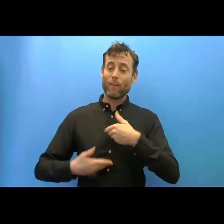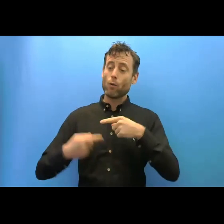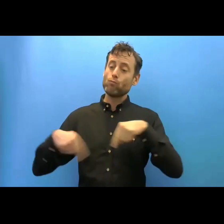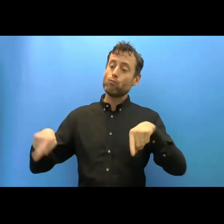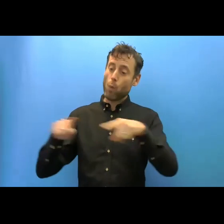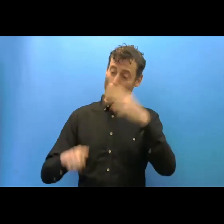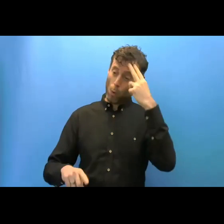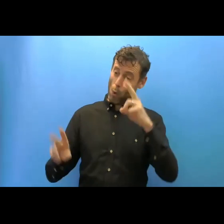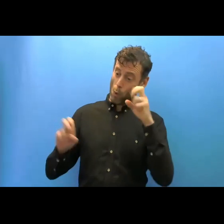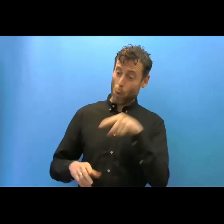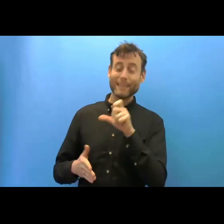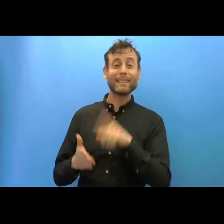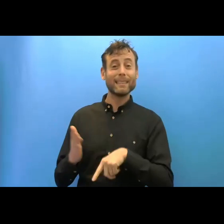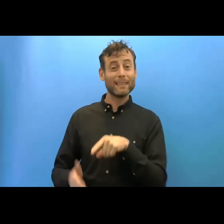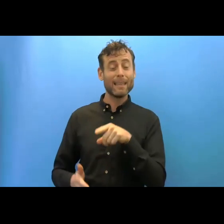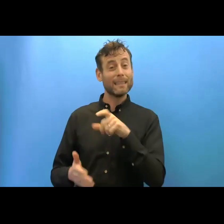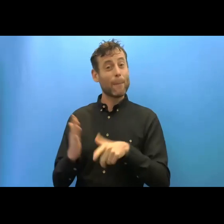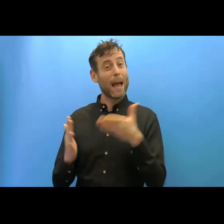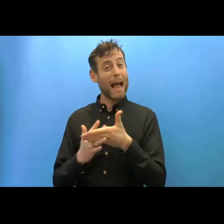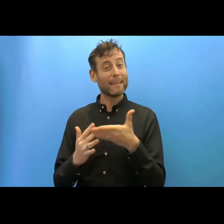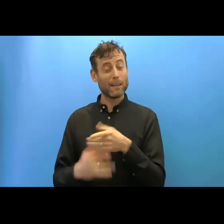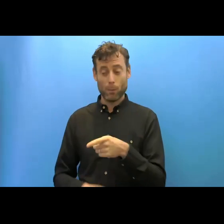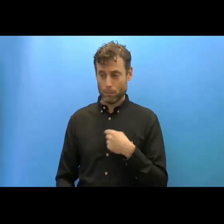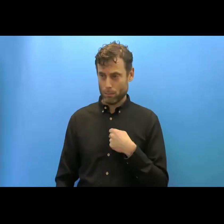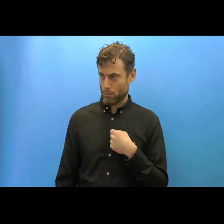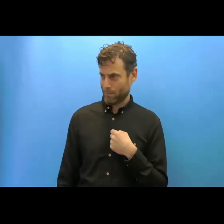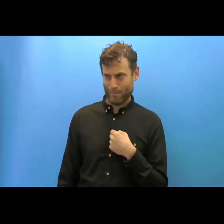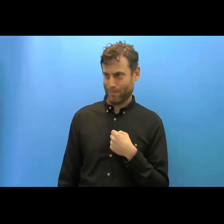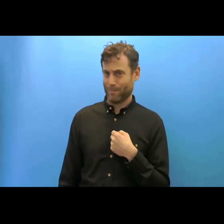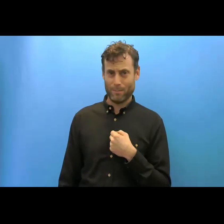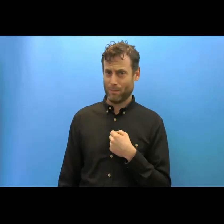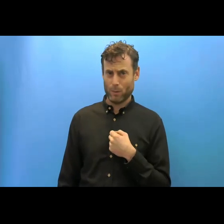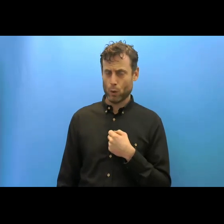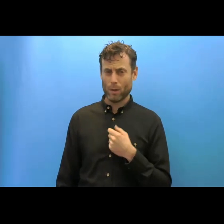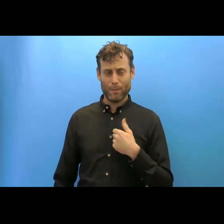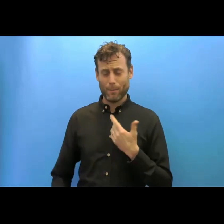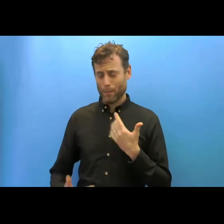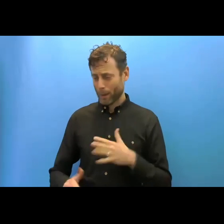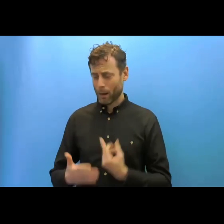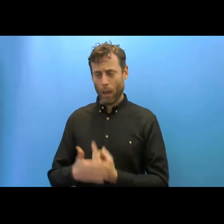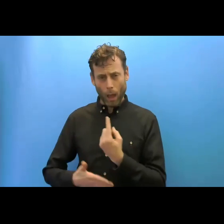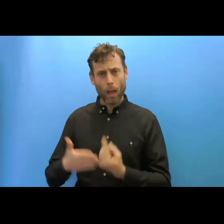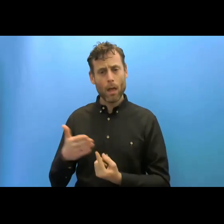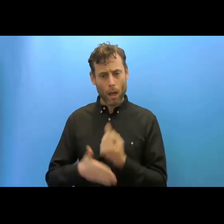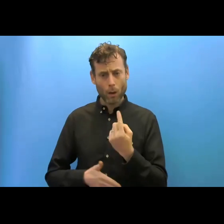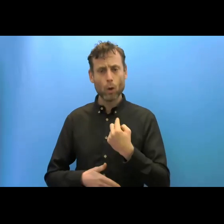but in reality they were not. From this experience, I recreated a room which